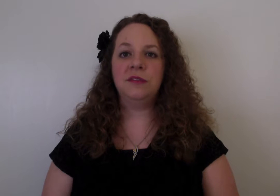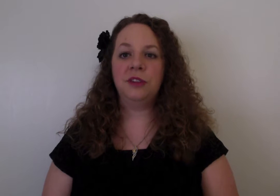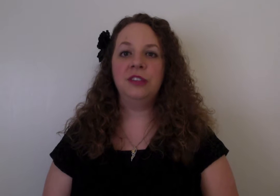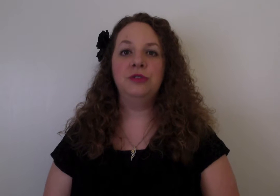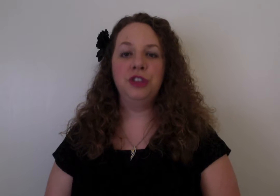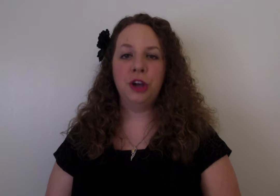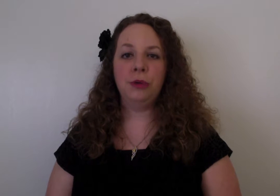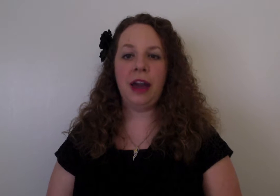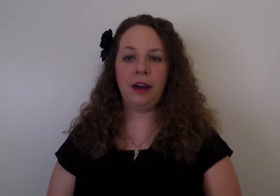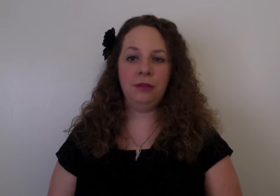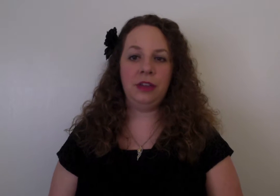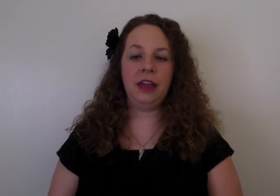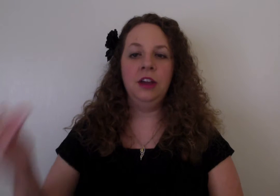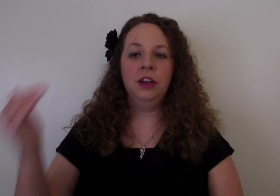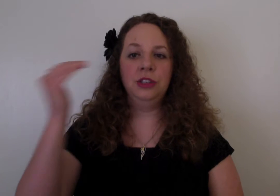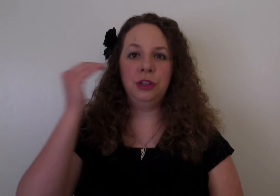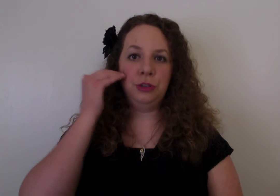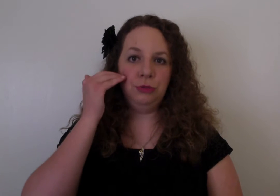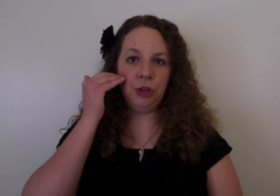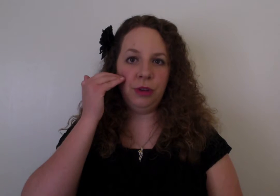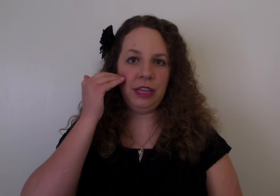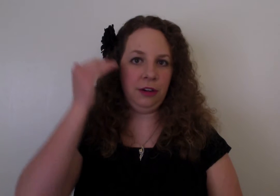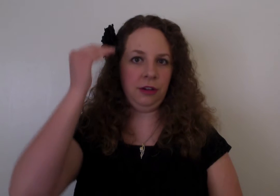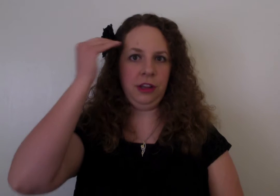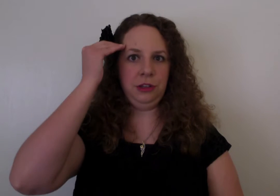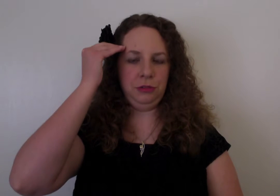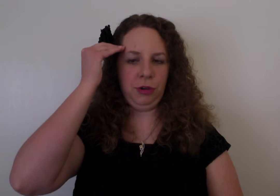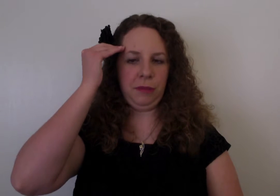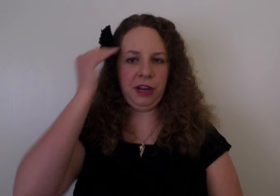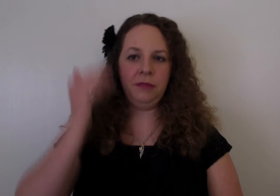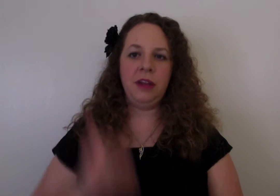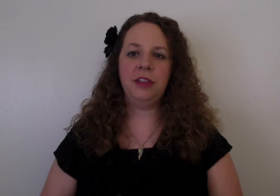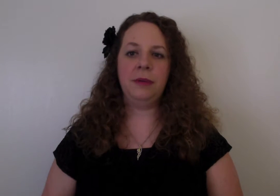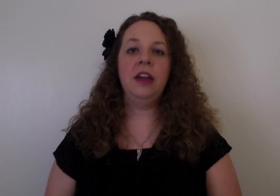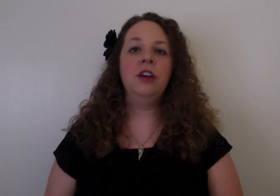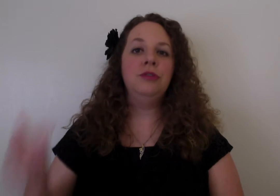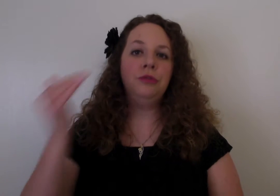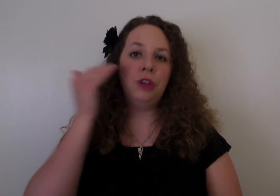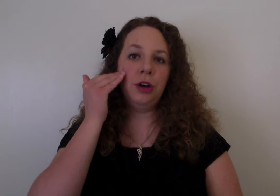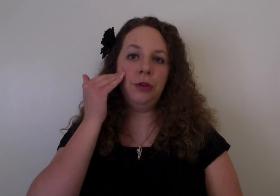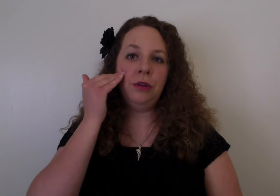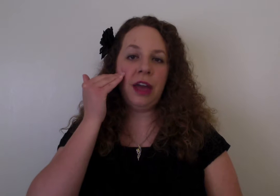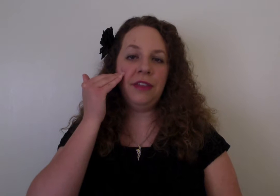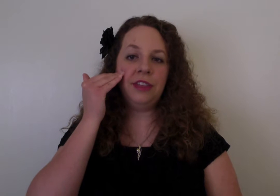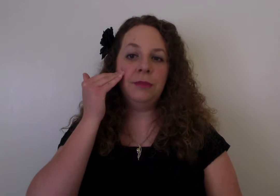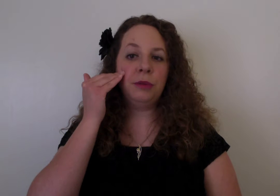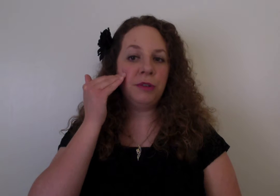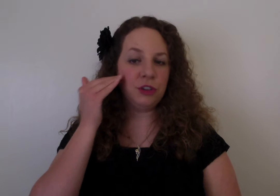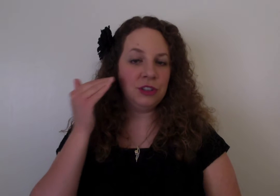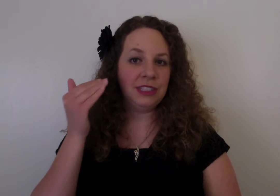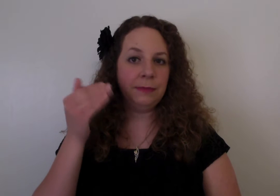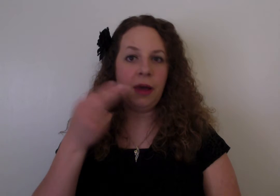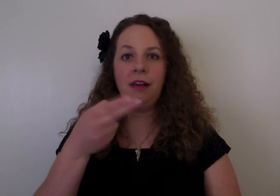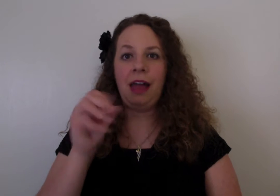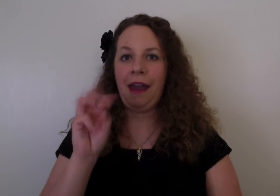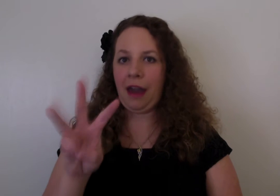phrase know how. Okay. So you can do know here or you can do know up here. Either way. Know. And then the book prefers to spell how.